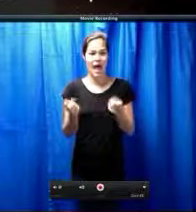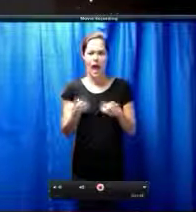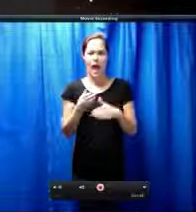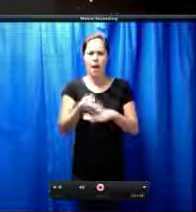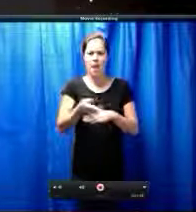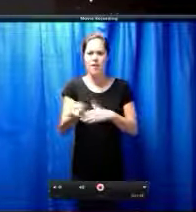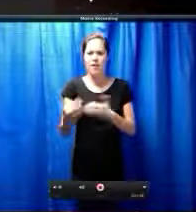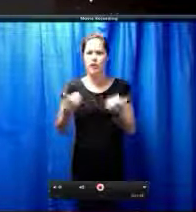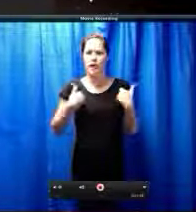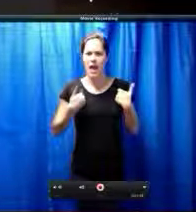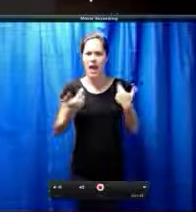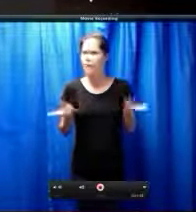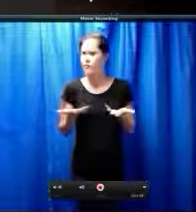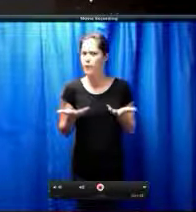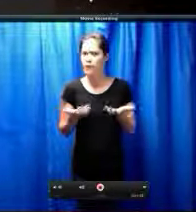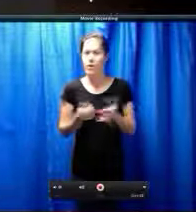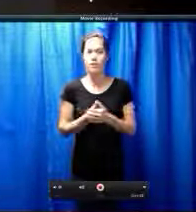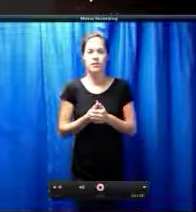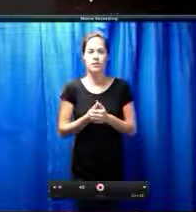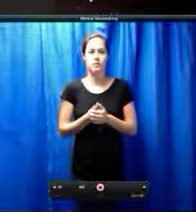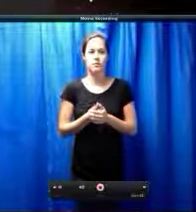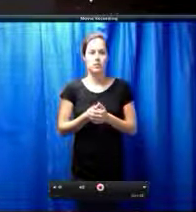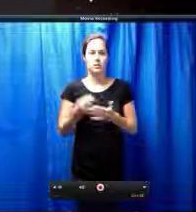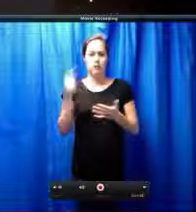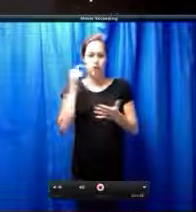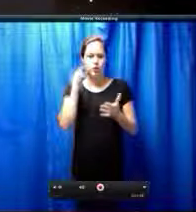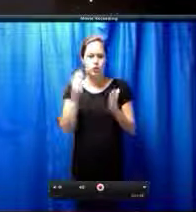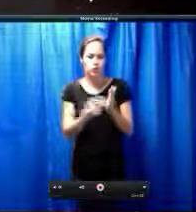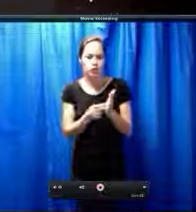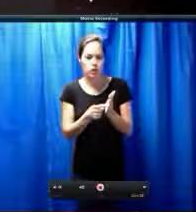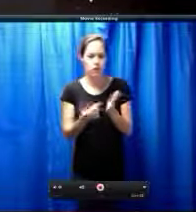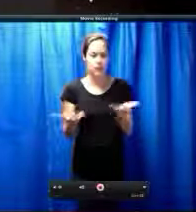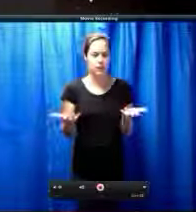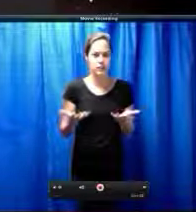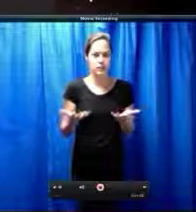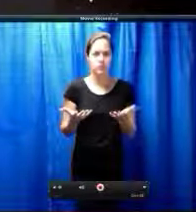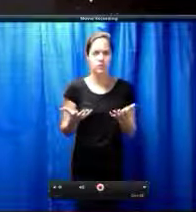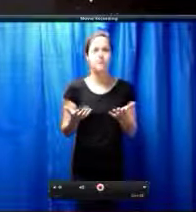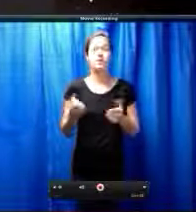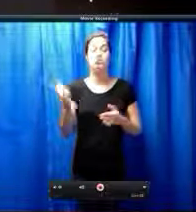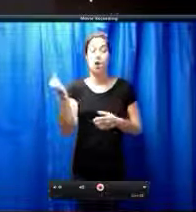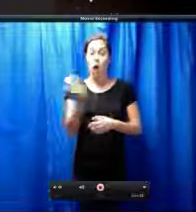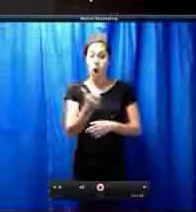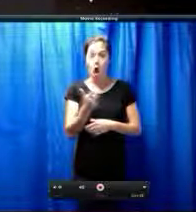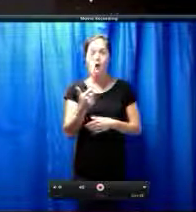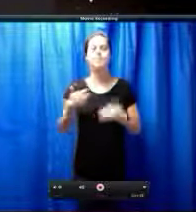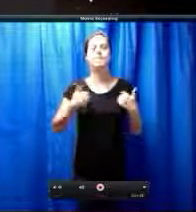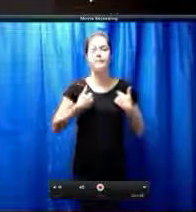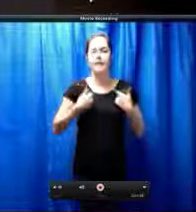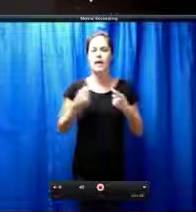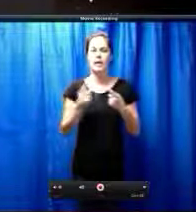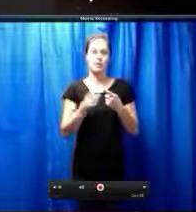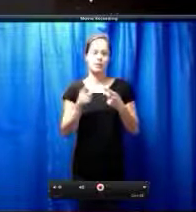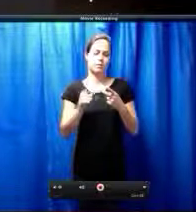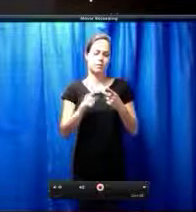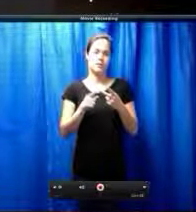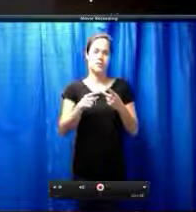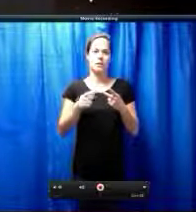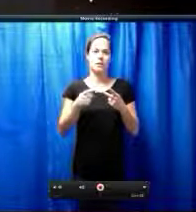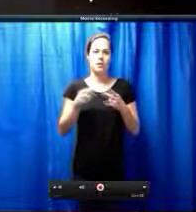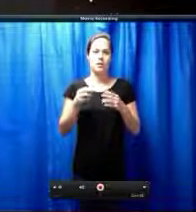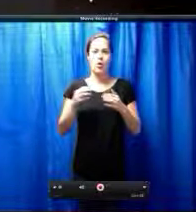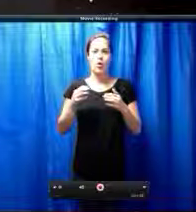is. However, some of the signs that we do see with pretty much all of them is that we can see fatigue and loss of appetite, loss of weight that's